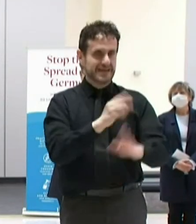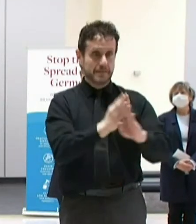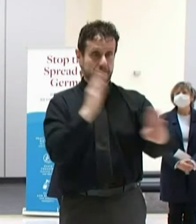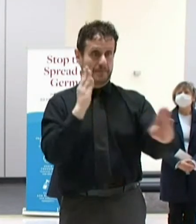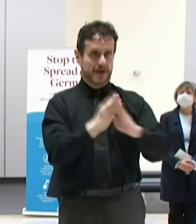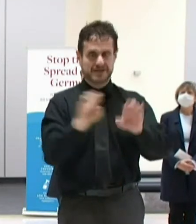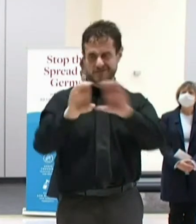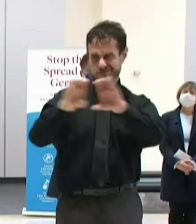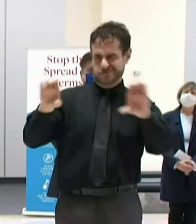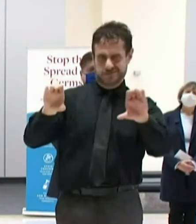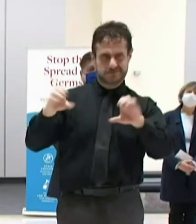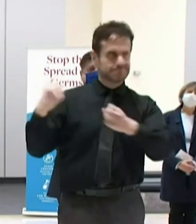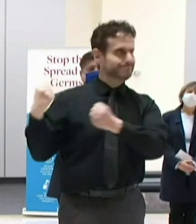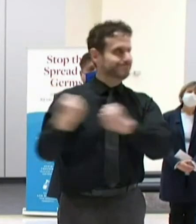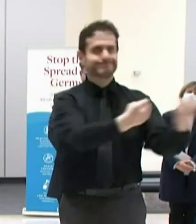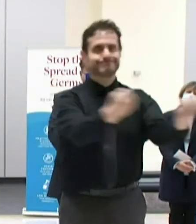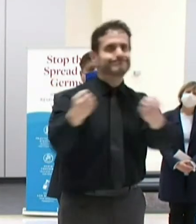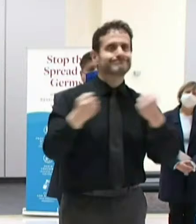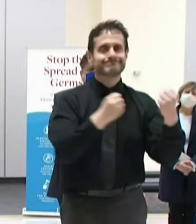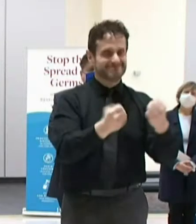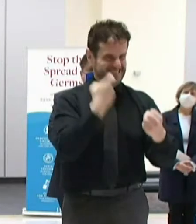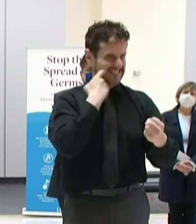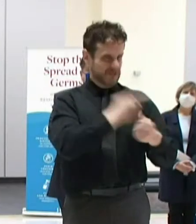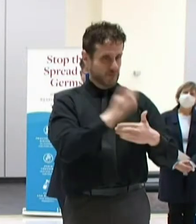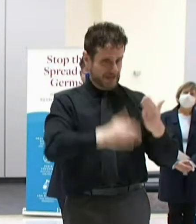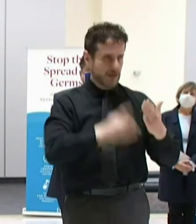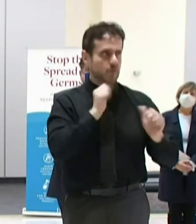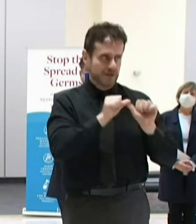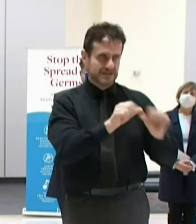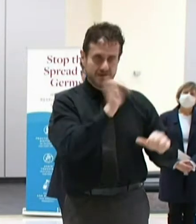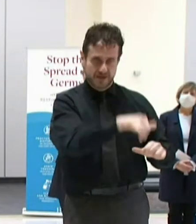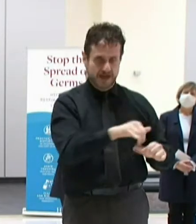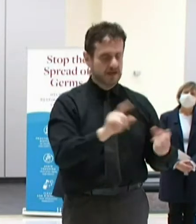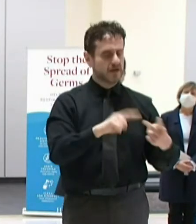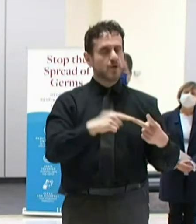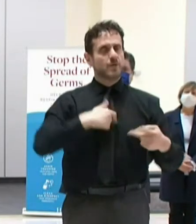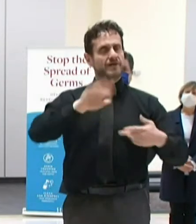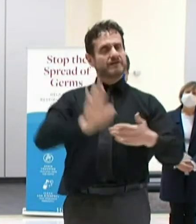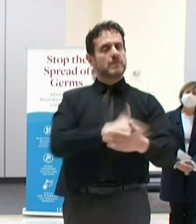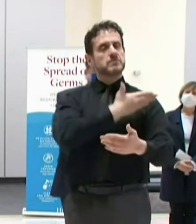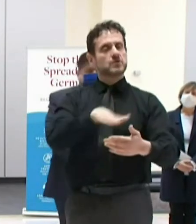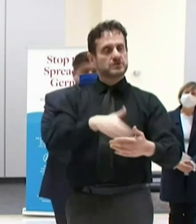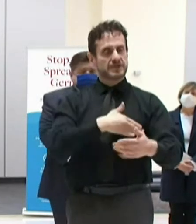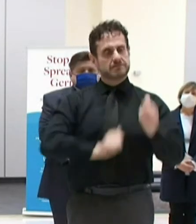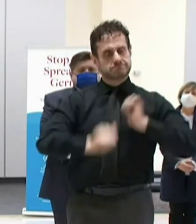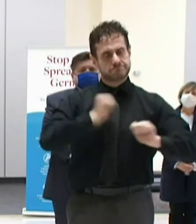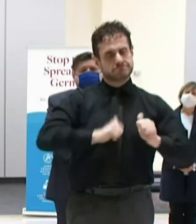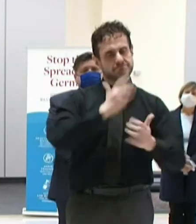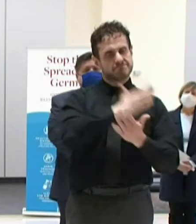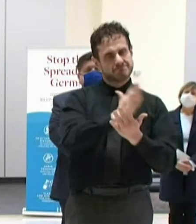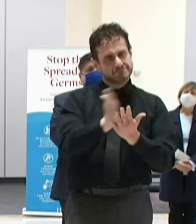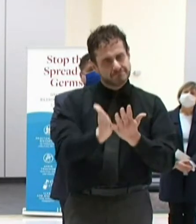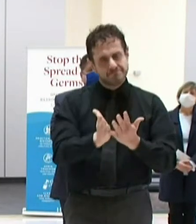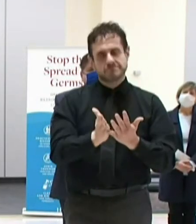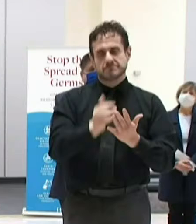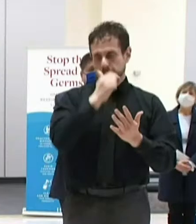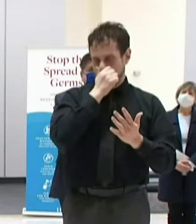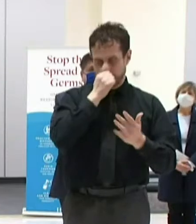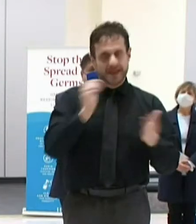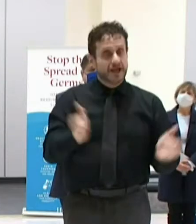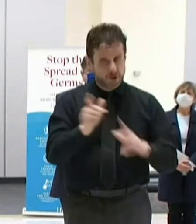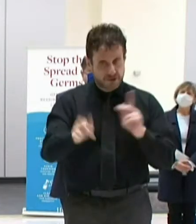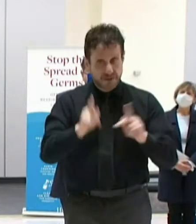We'll continue to do that. We've done a music series that will roll itself out, again, prioritizing people who've